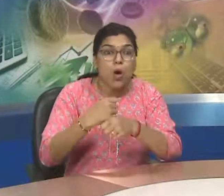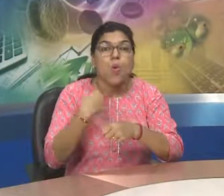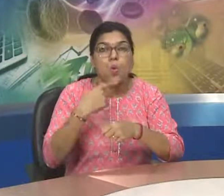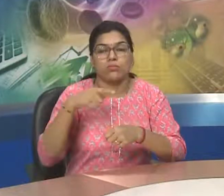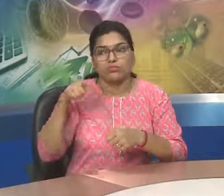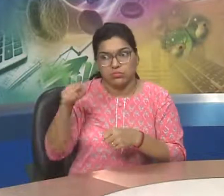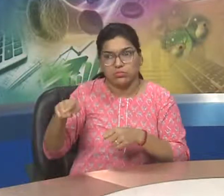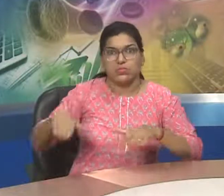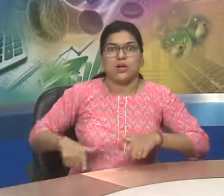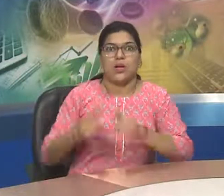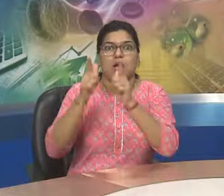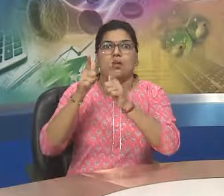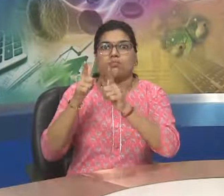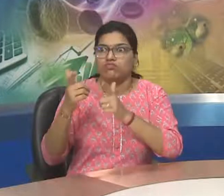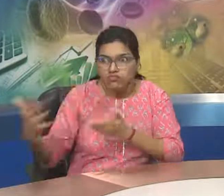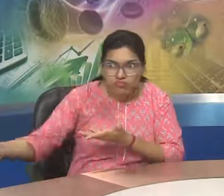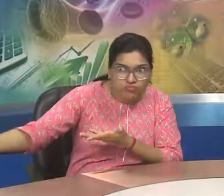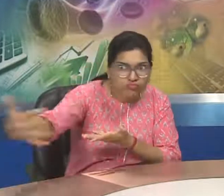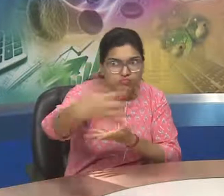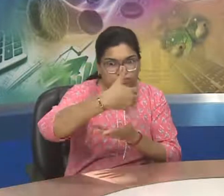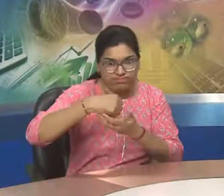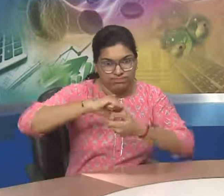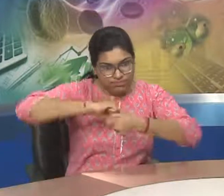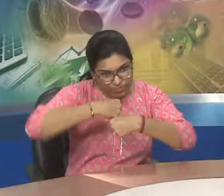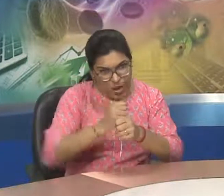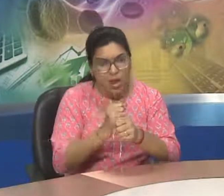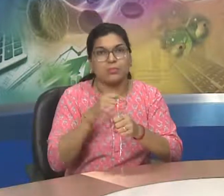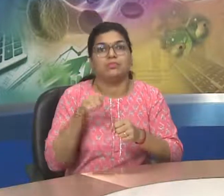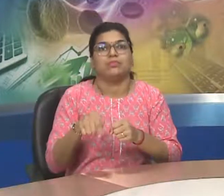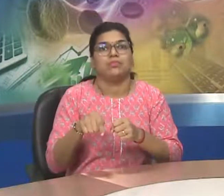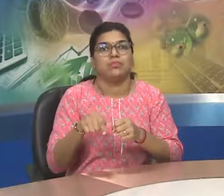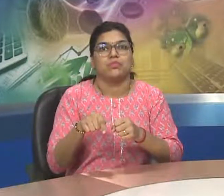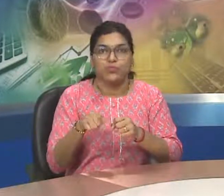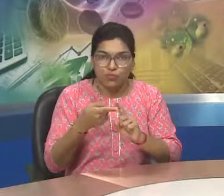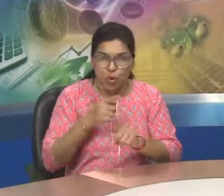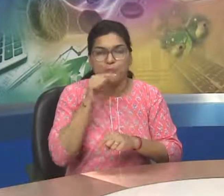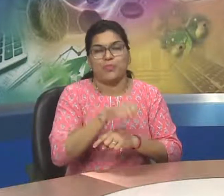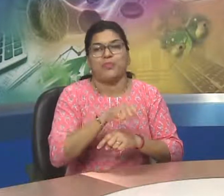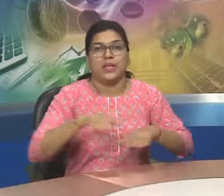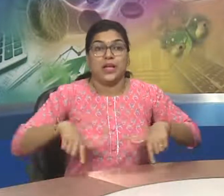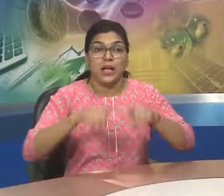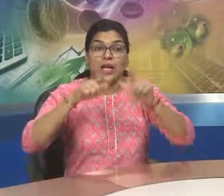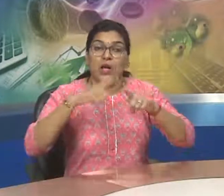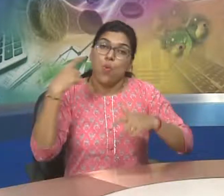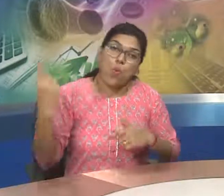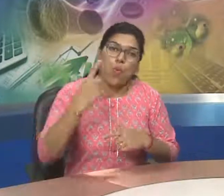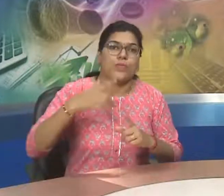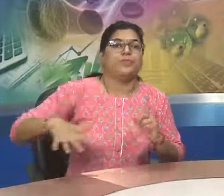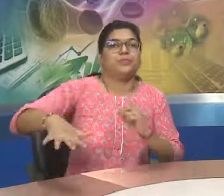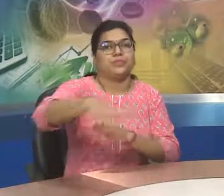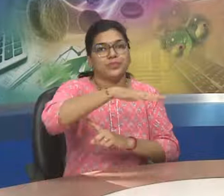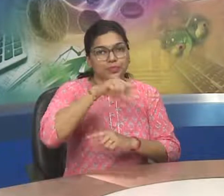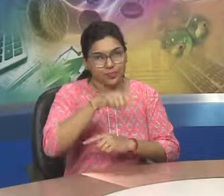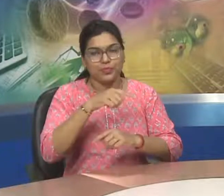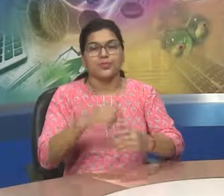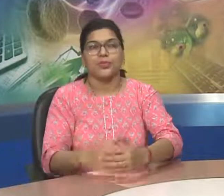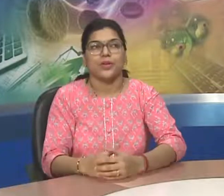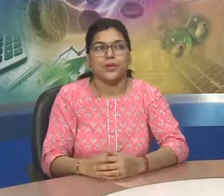of sunlight and water in the soil and exhale